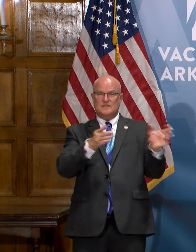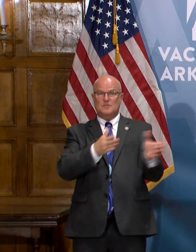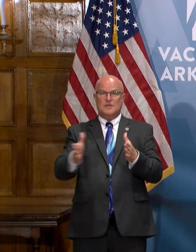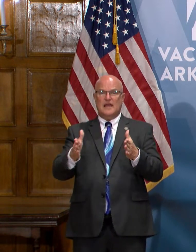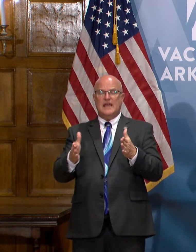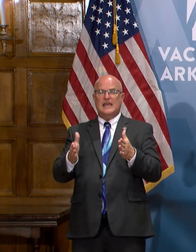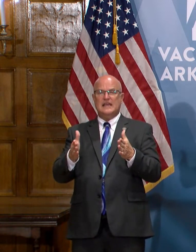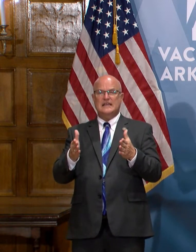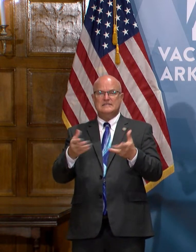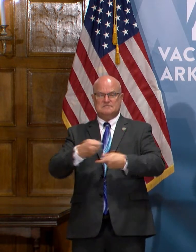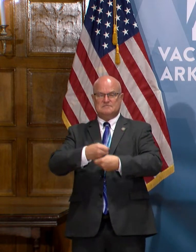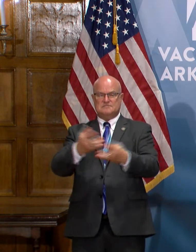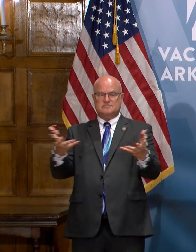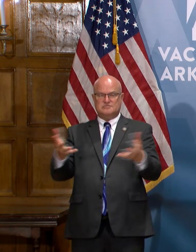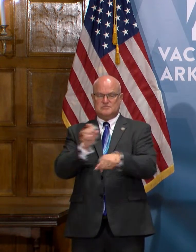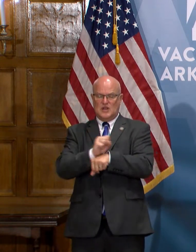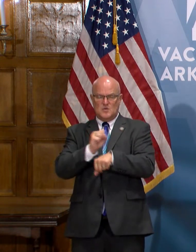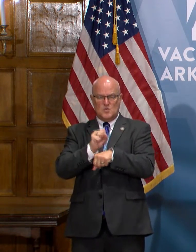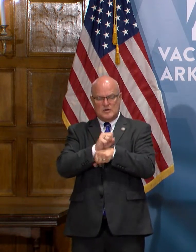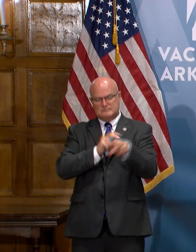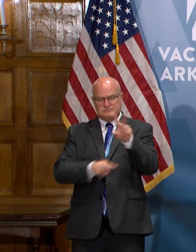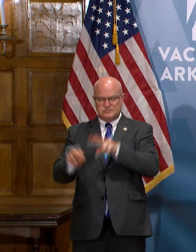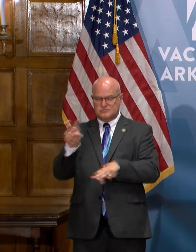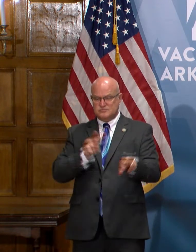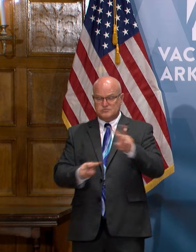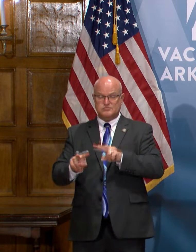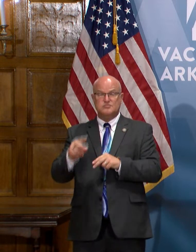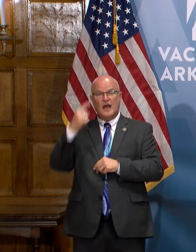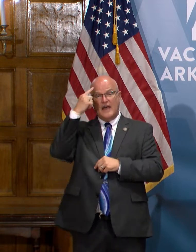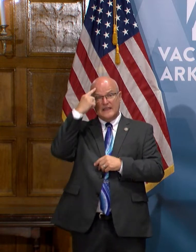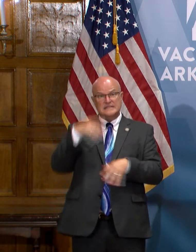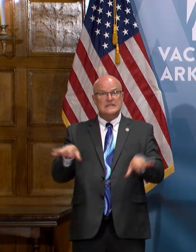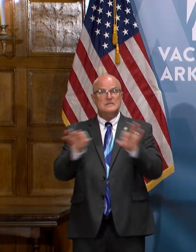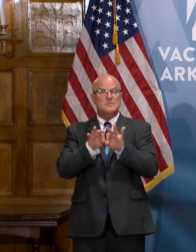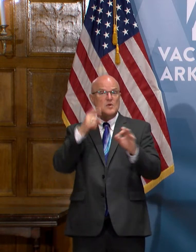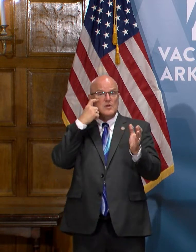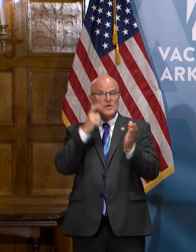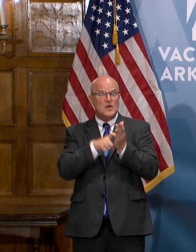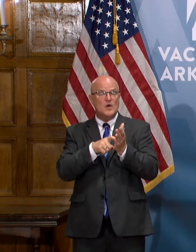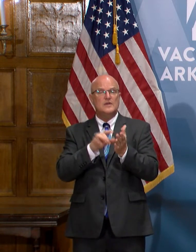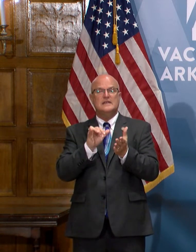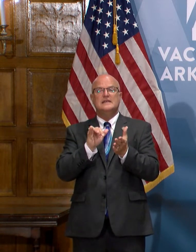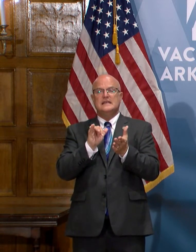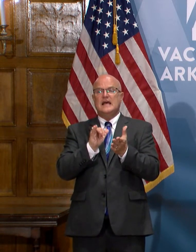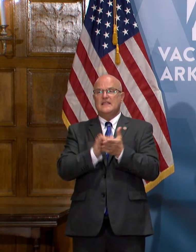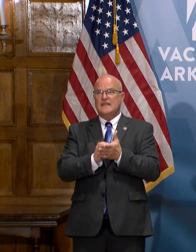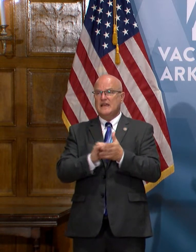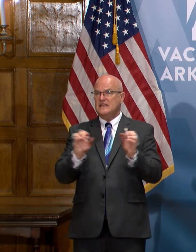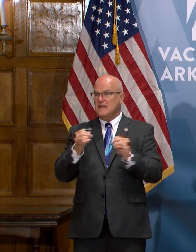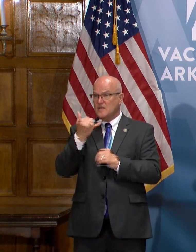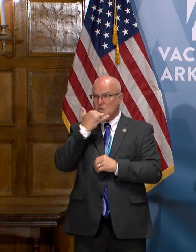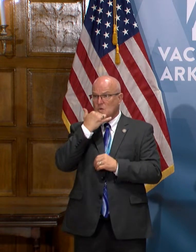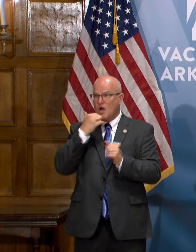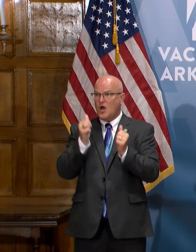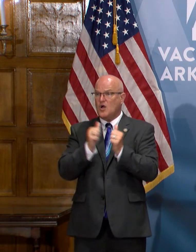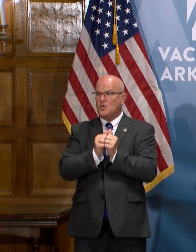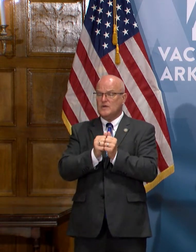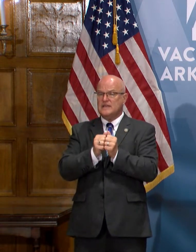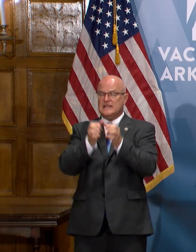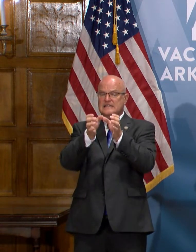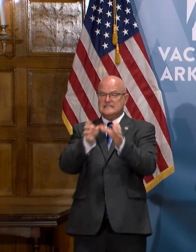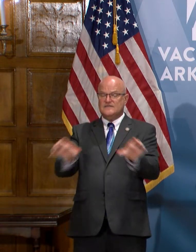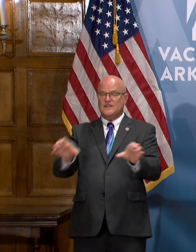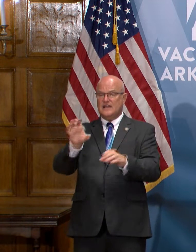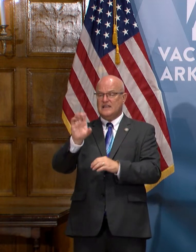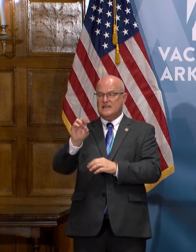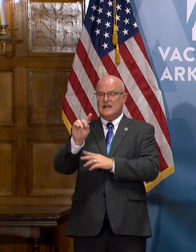being circulated and being worked. I think it's important to note that there's nothing wrong with dividing